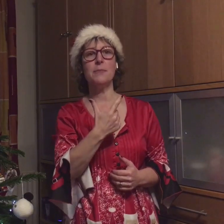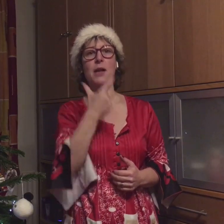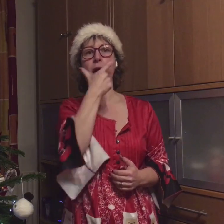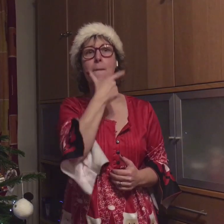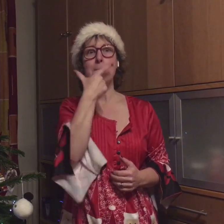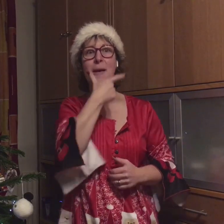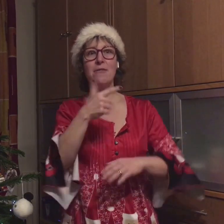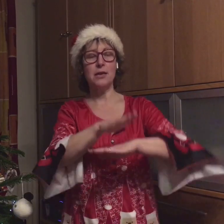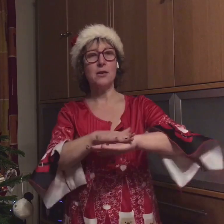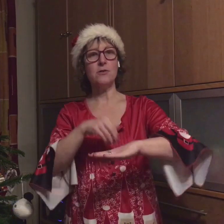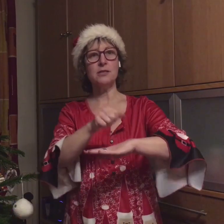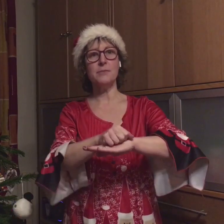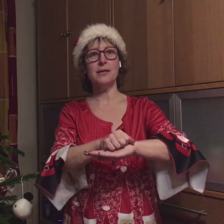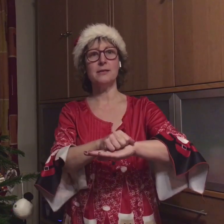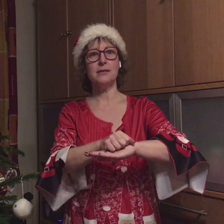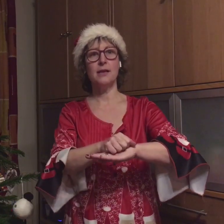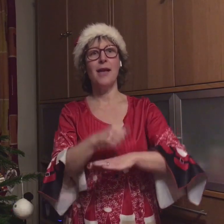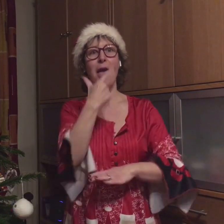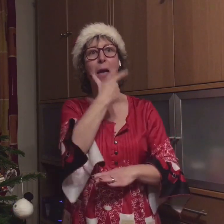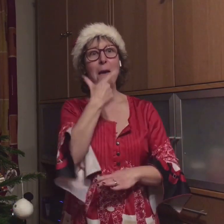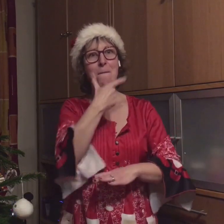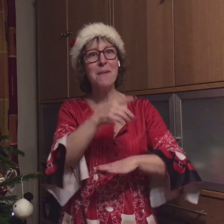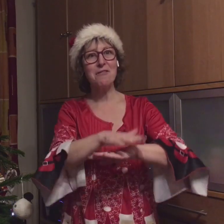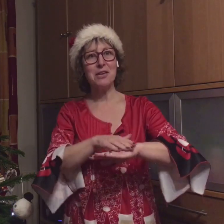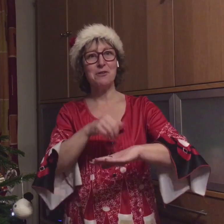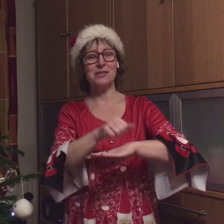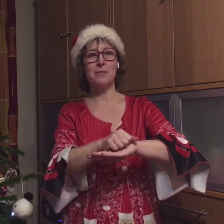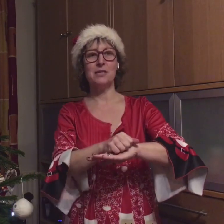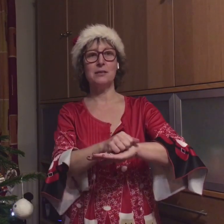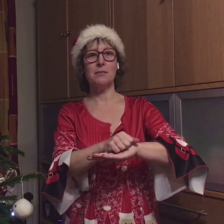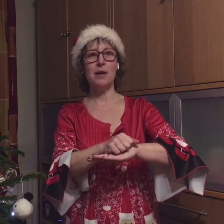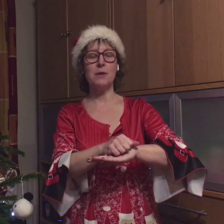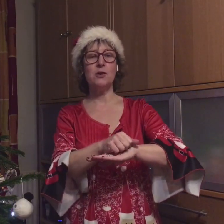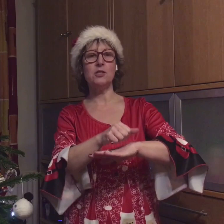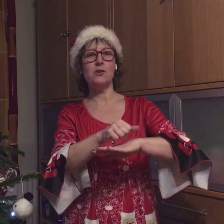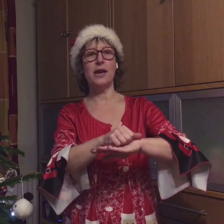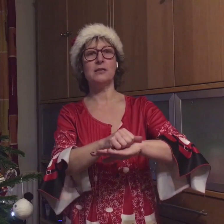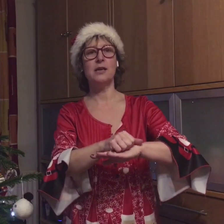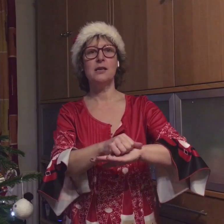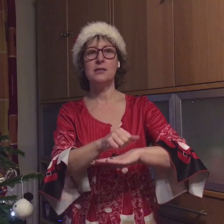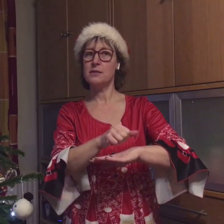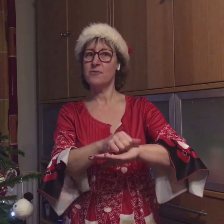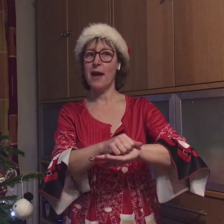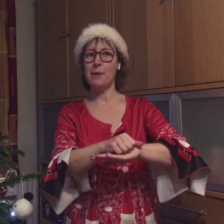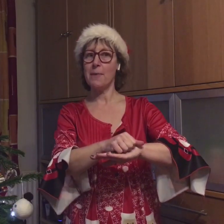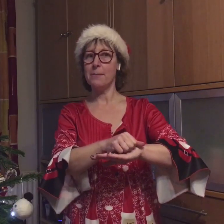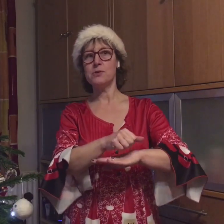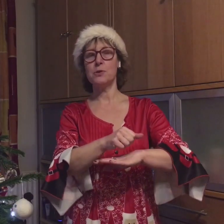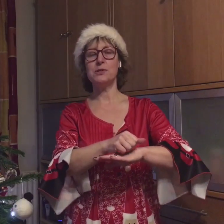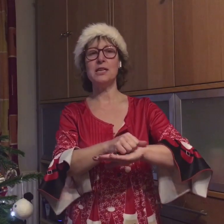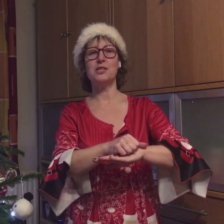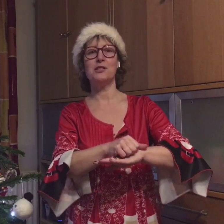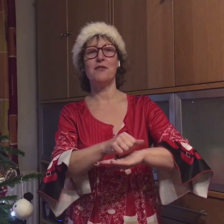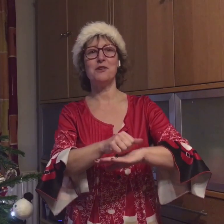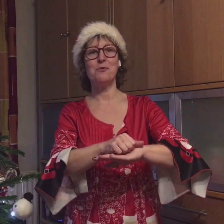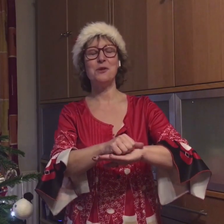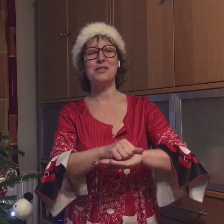someone Merry Christmas. Merry Christmas. Maybe you could do that to some family members or your teachers after you've watched